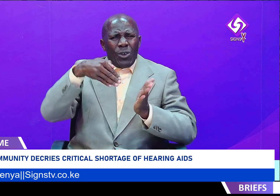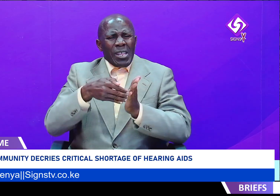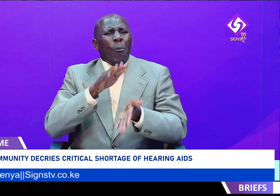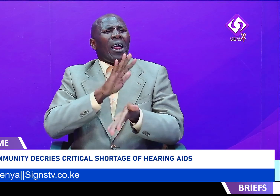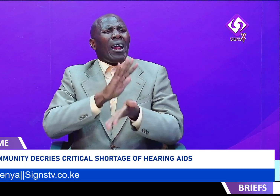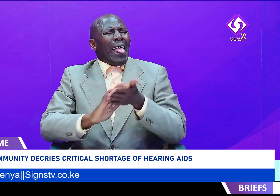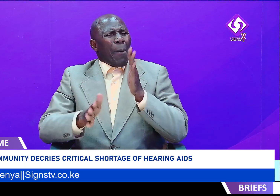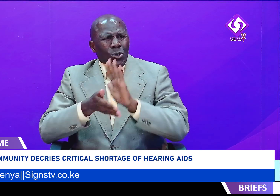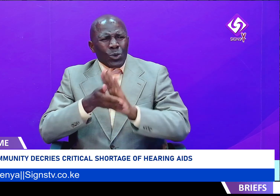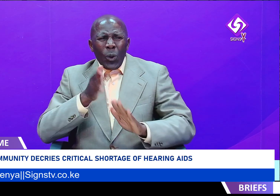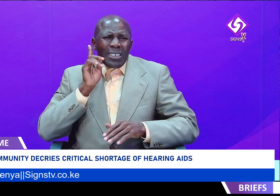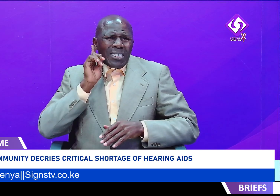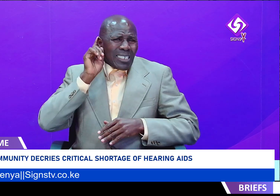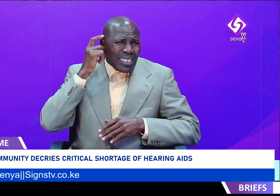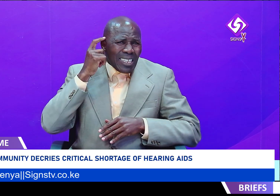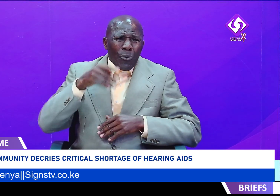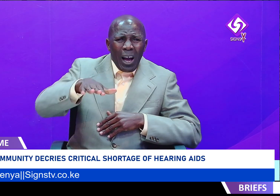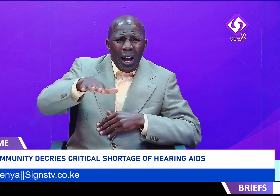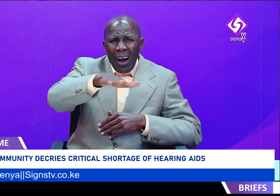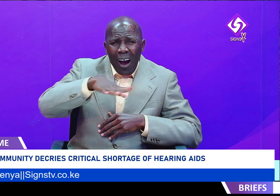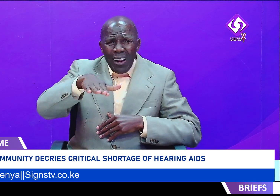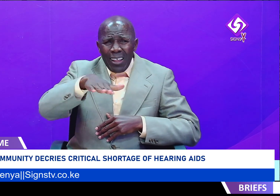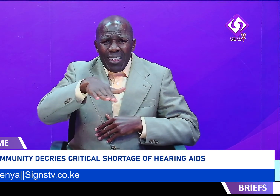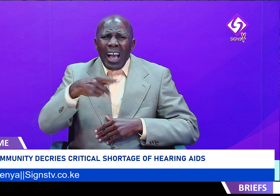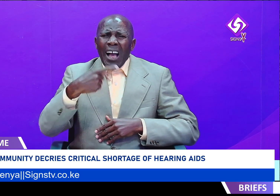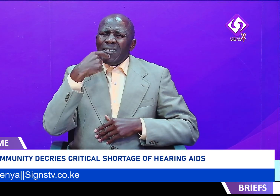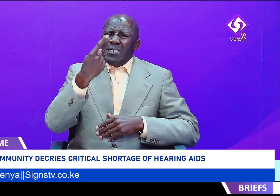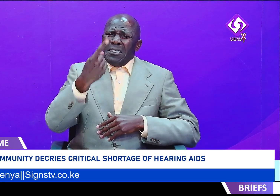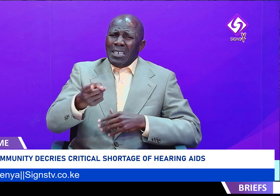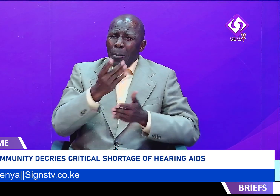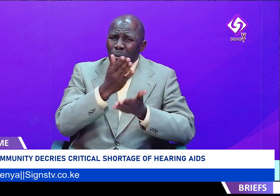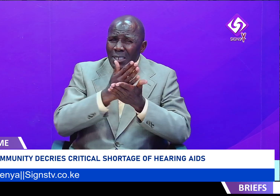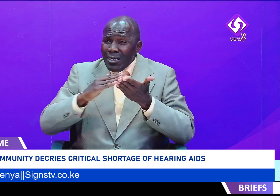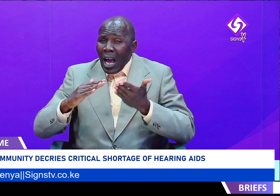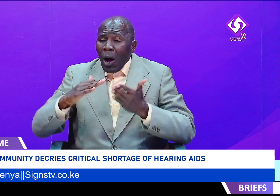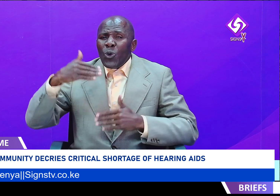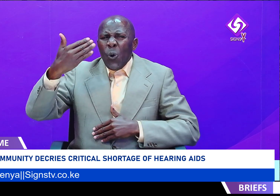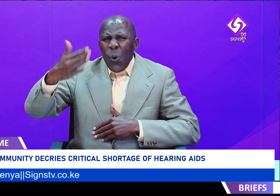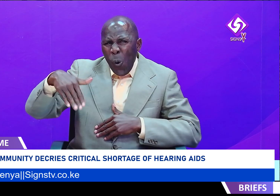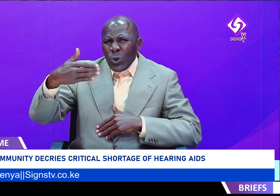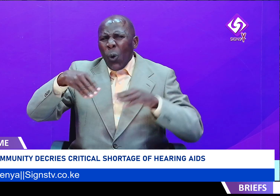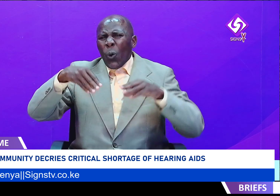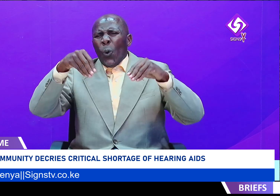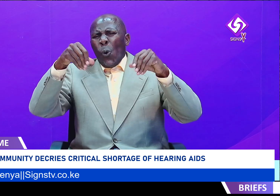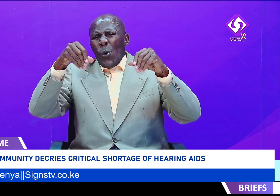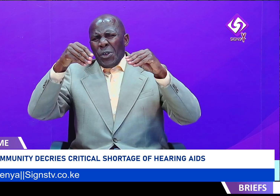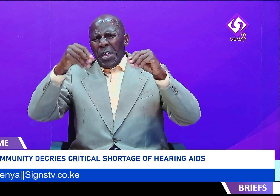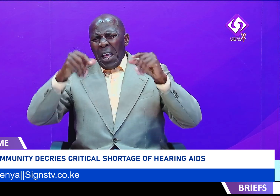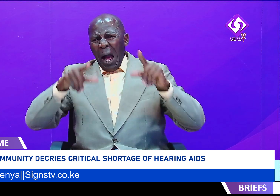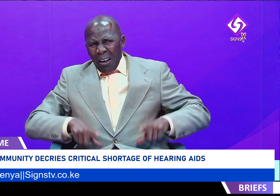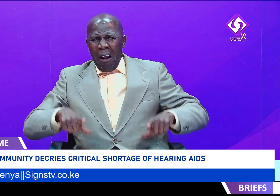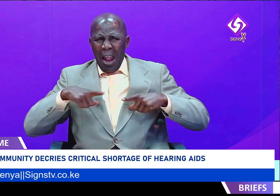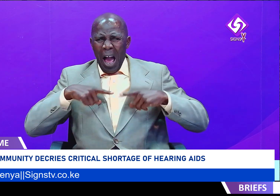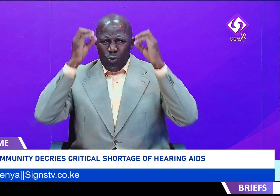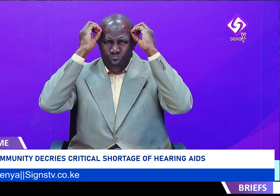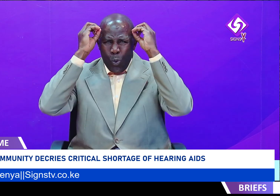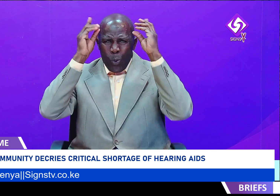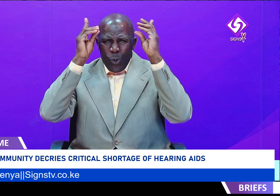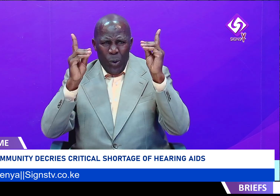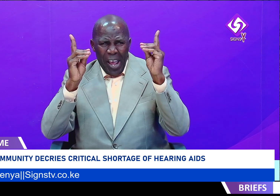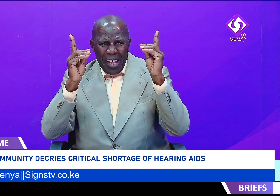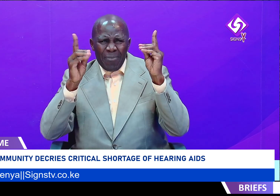The deaf community in Taita Taveta County is voicing distress over a critical lack